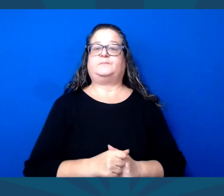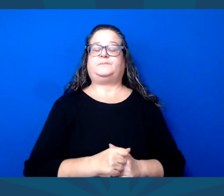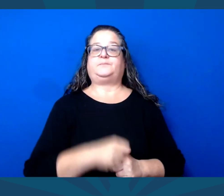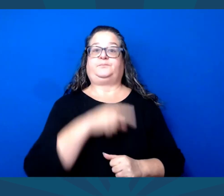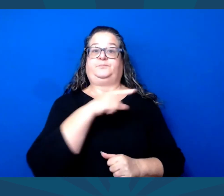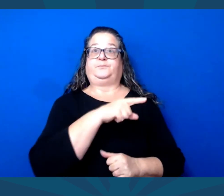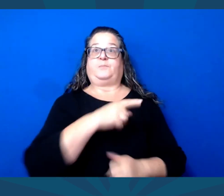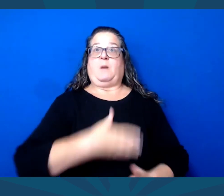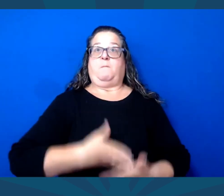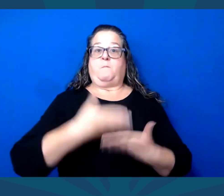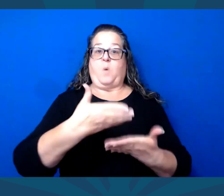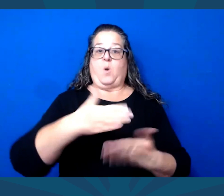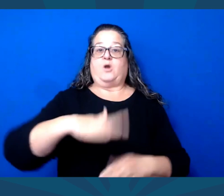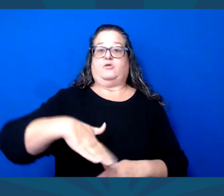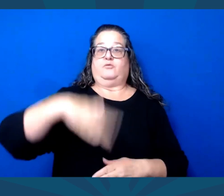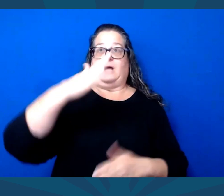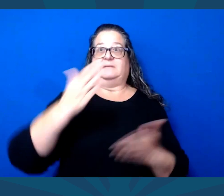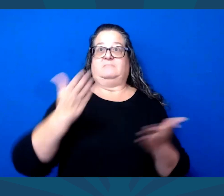Website,